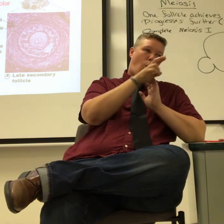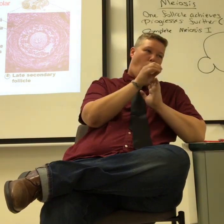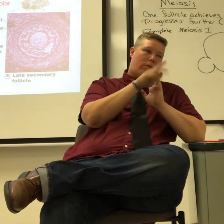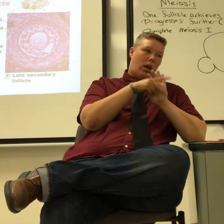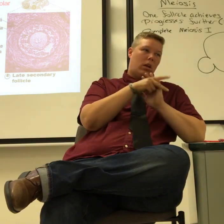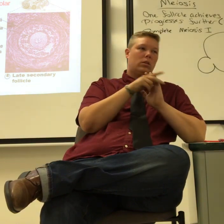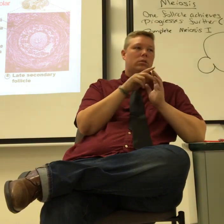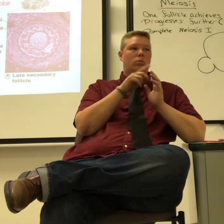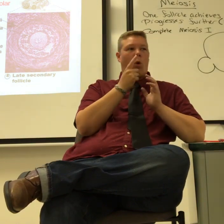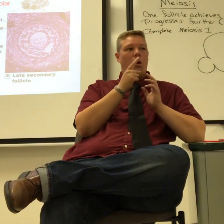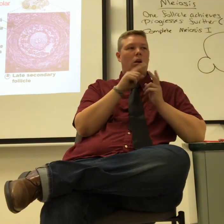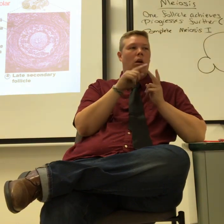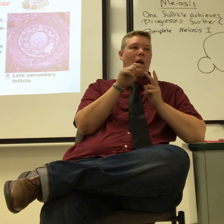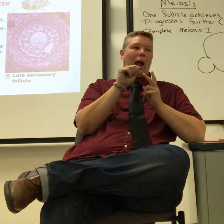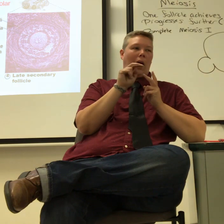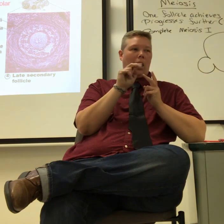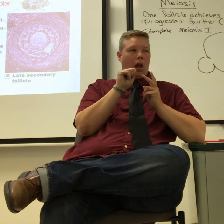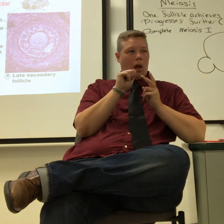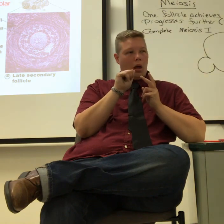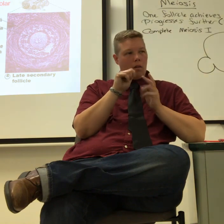pinch off in telophase